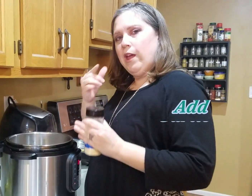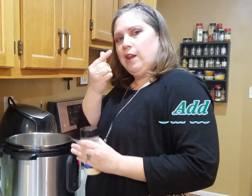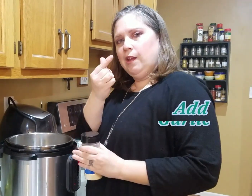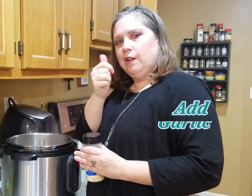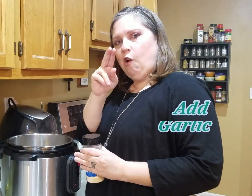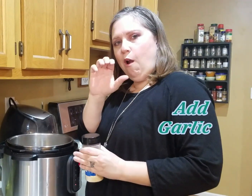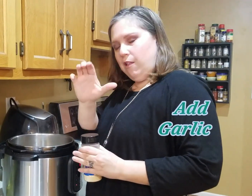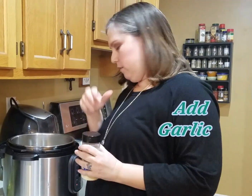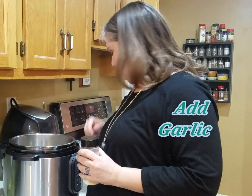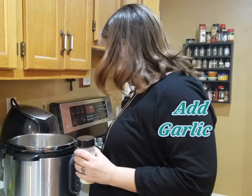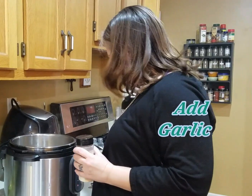Now we can go ahead and add the garlic.